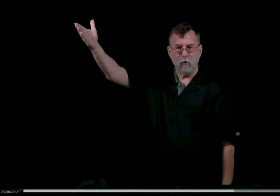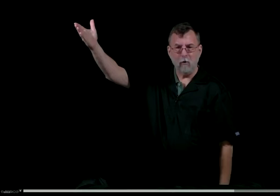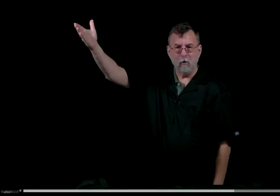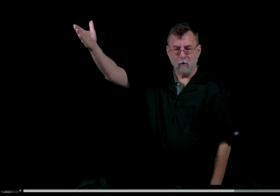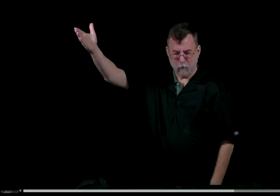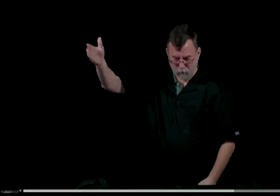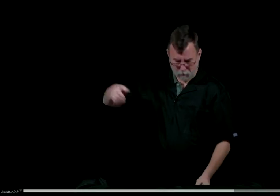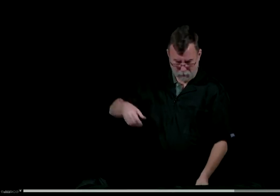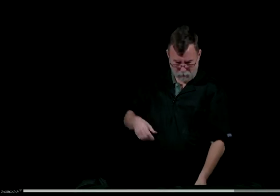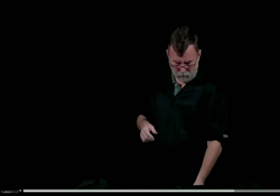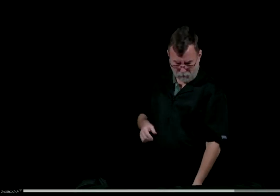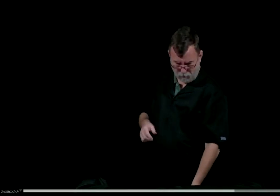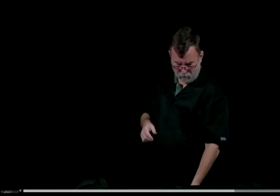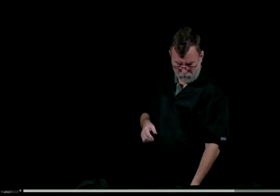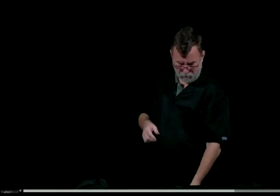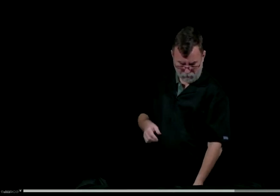will be in heaven.